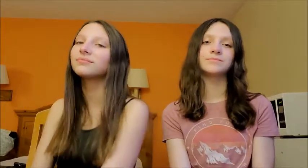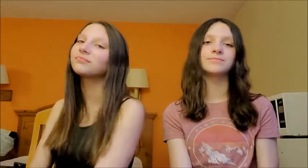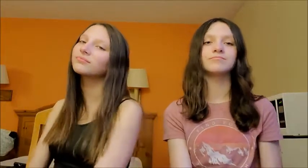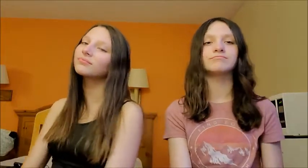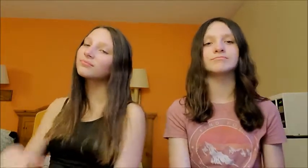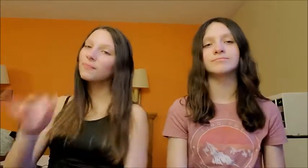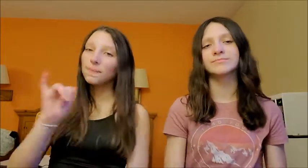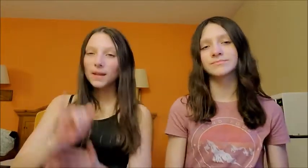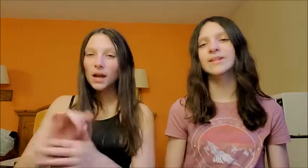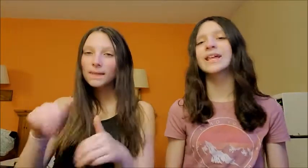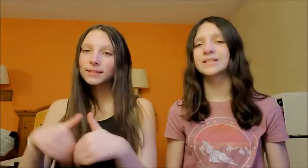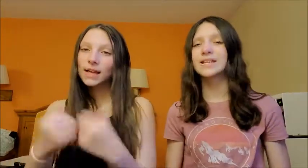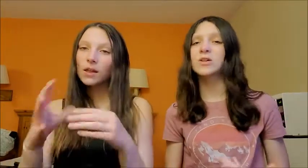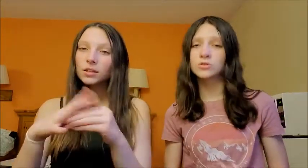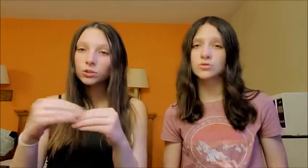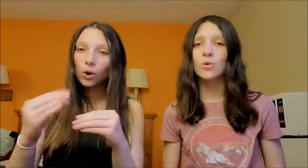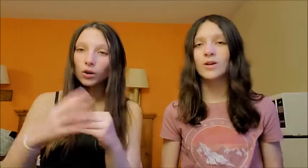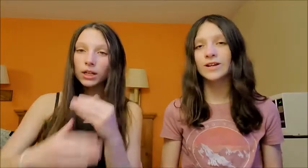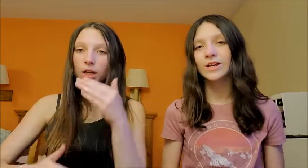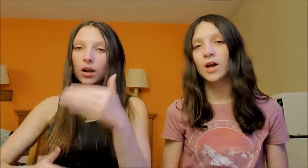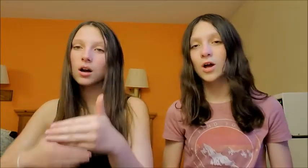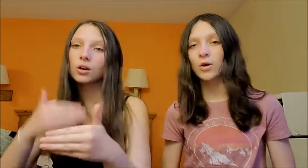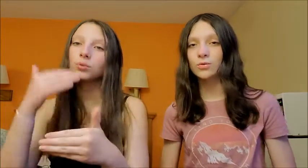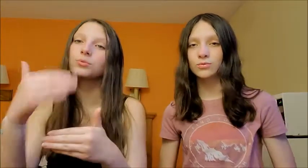that's how the story goes